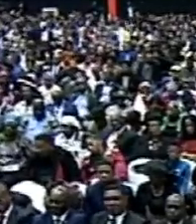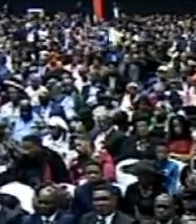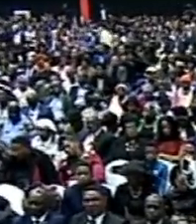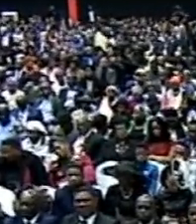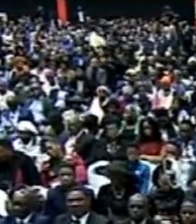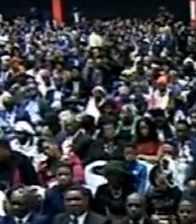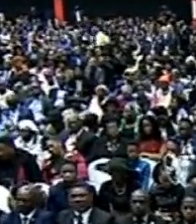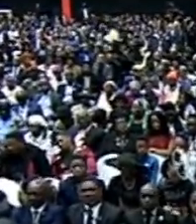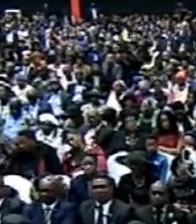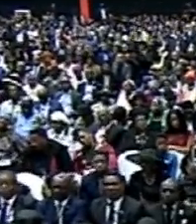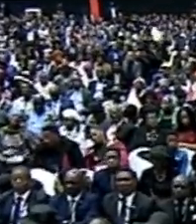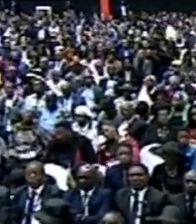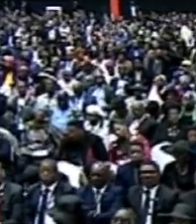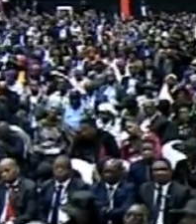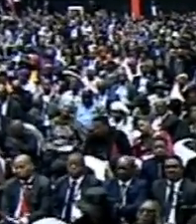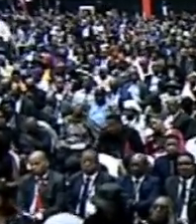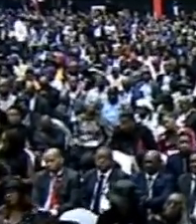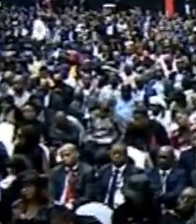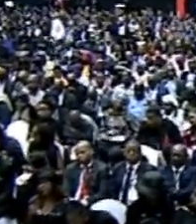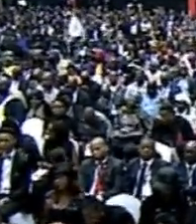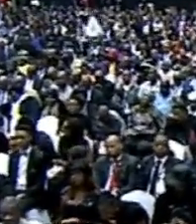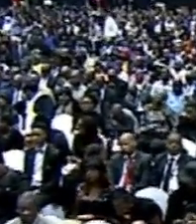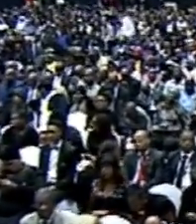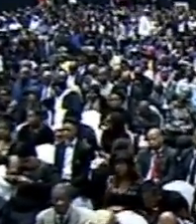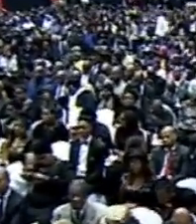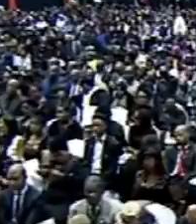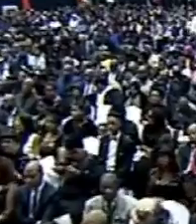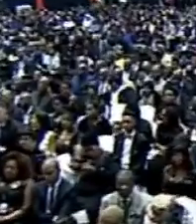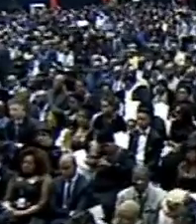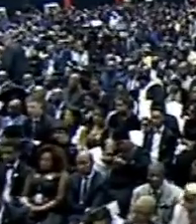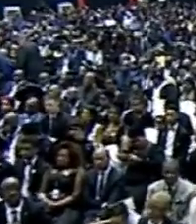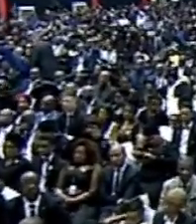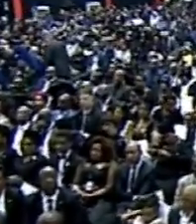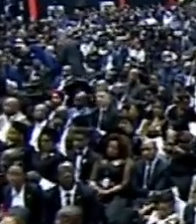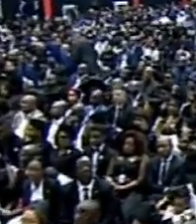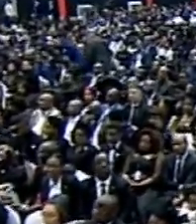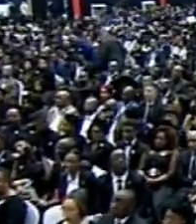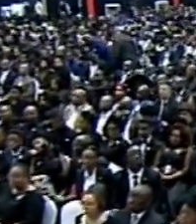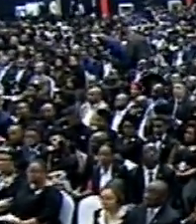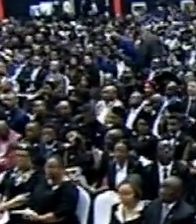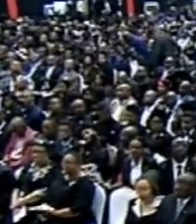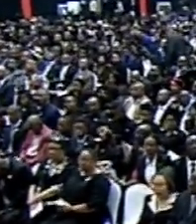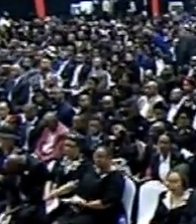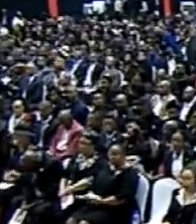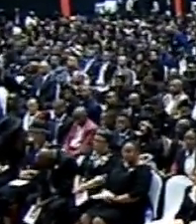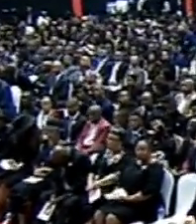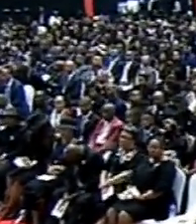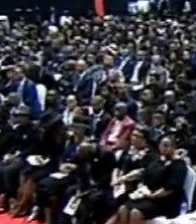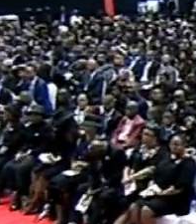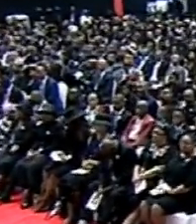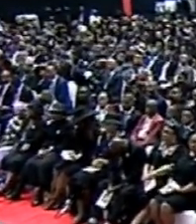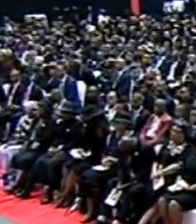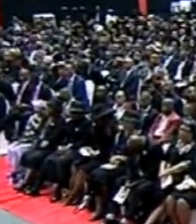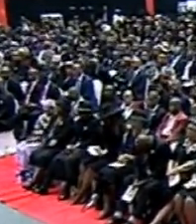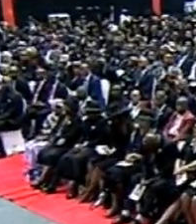men of his caliber with limitless foresight and dedication. I wish at